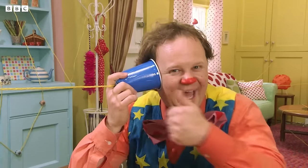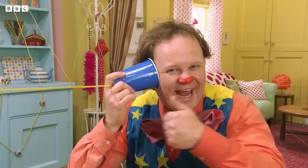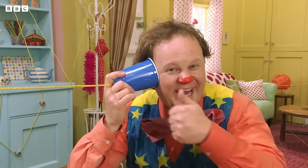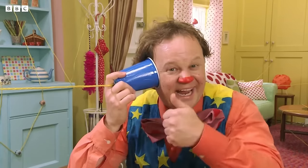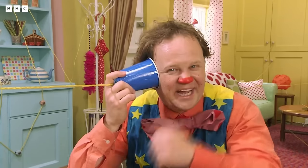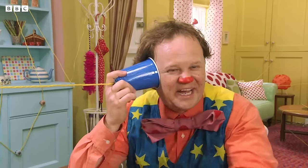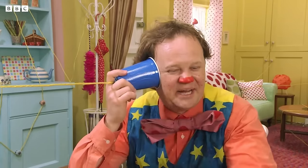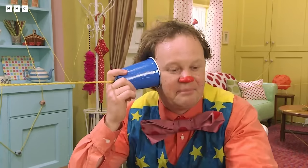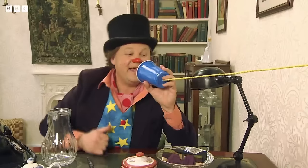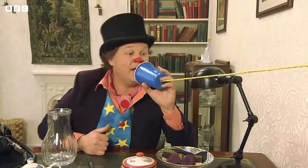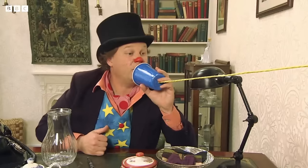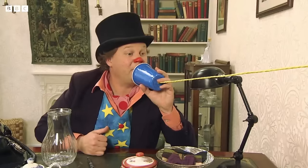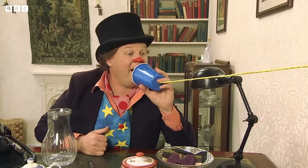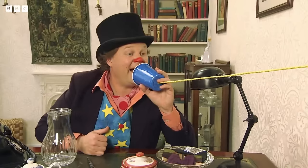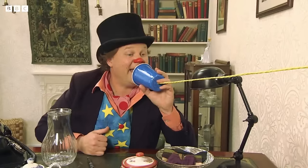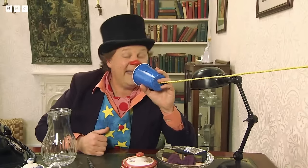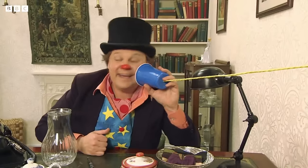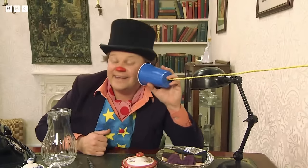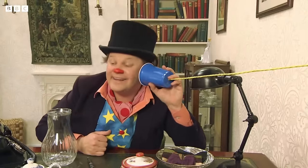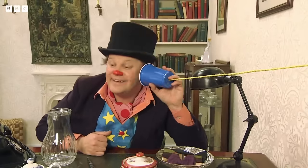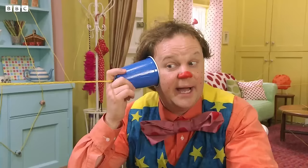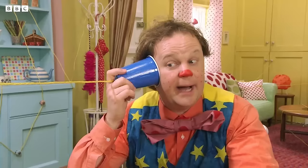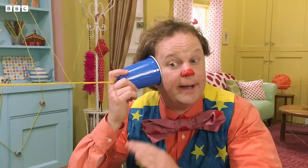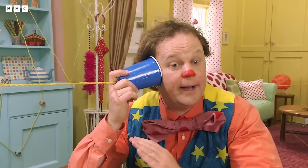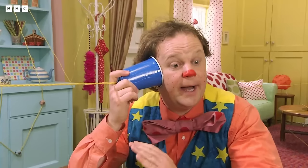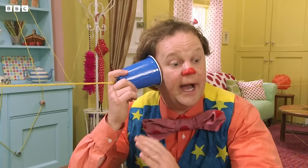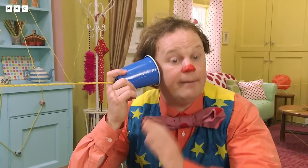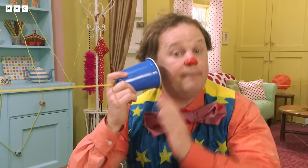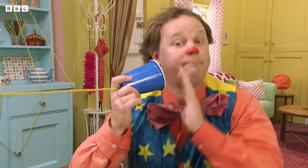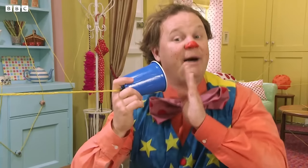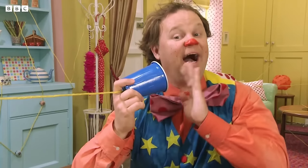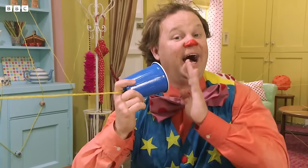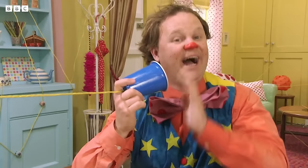Okay. Goodbye. Bye-bye.